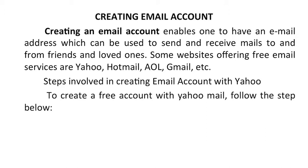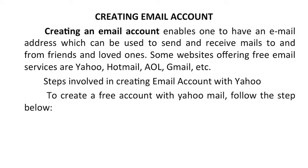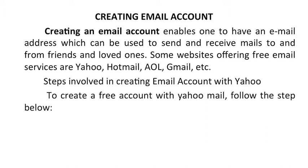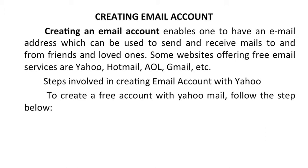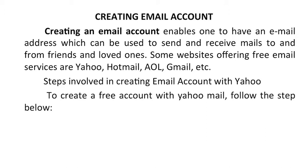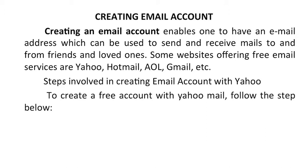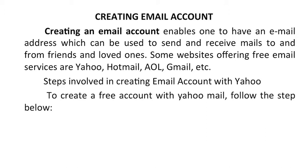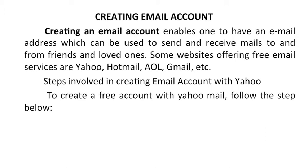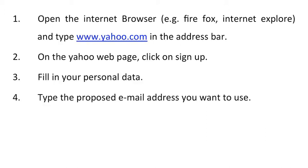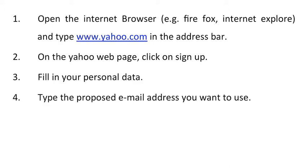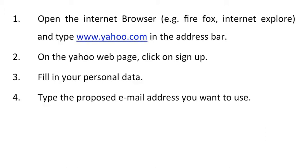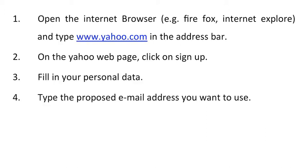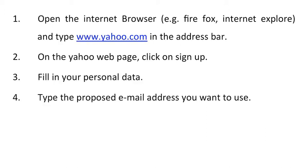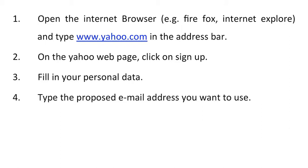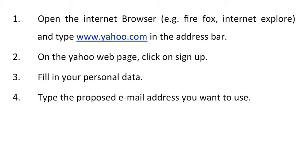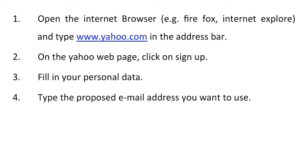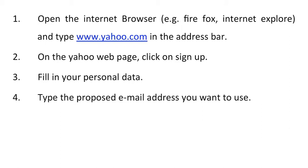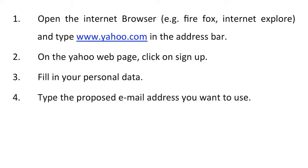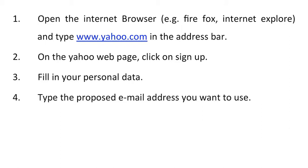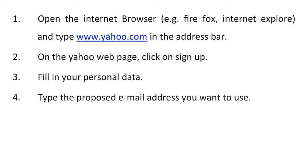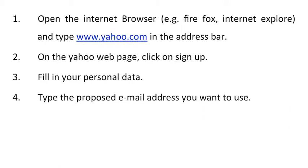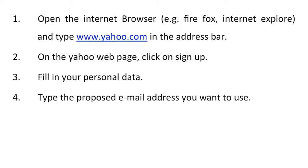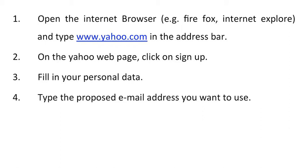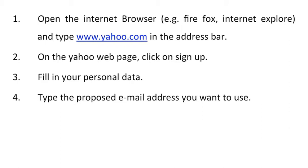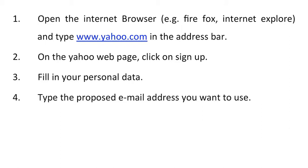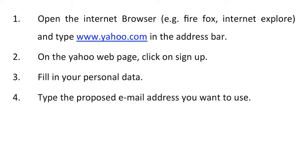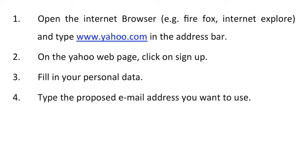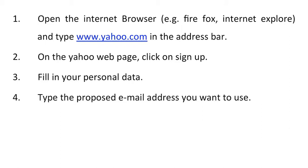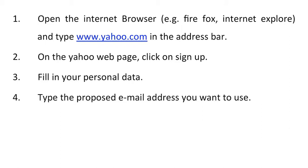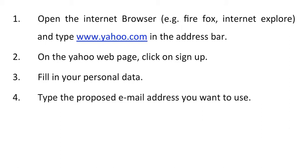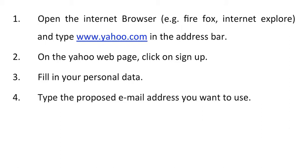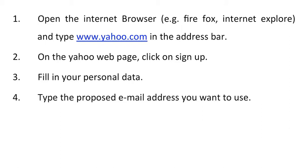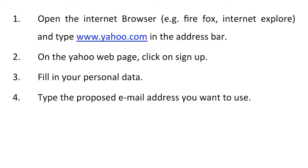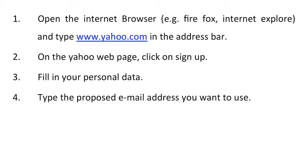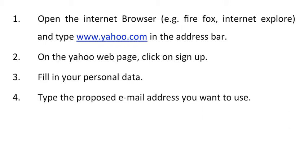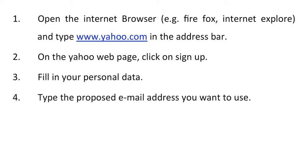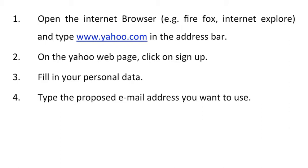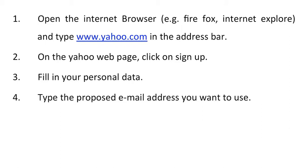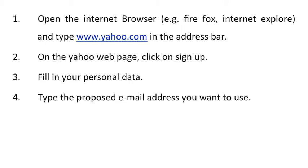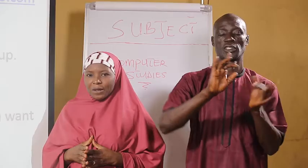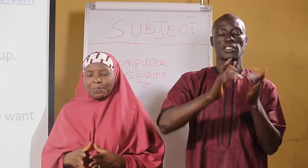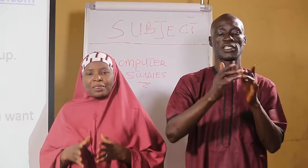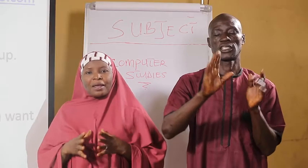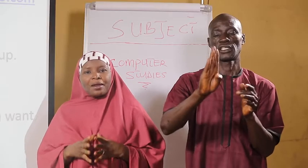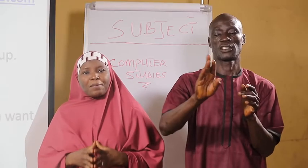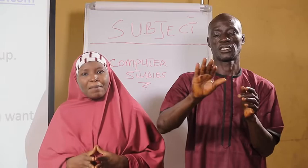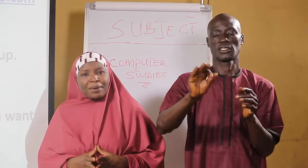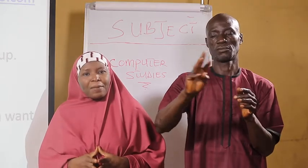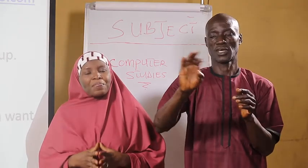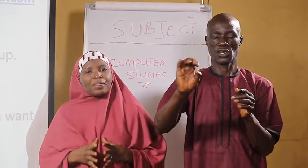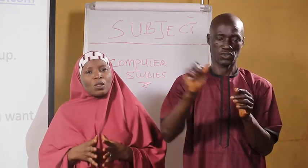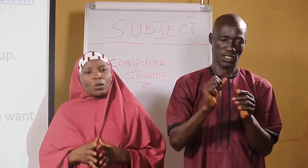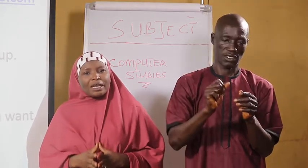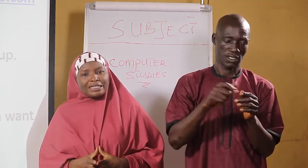the steps below. The first one is that we open the internet browser.